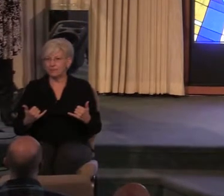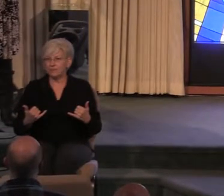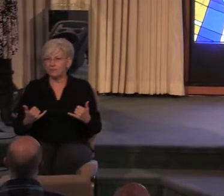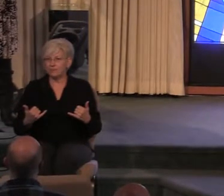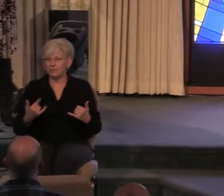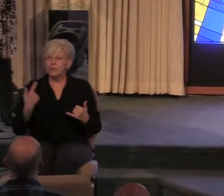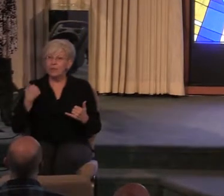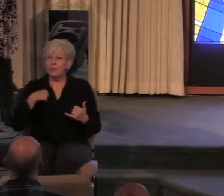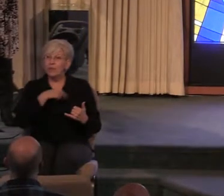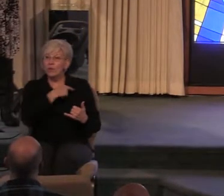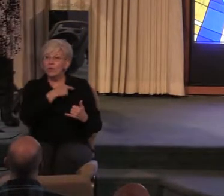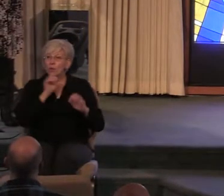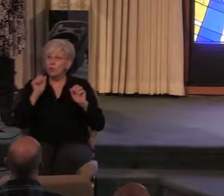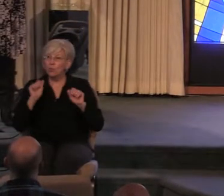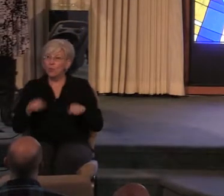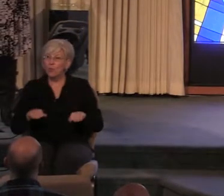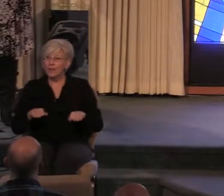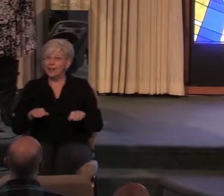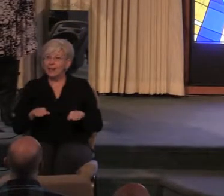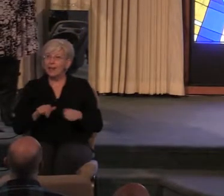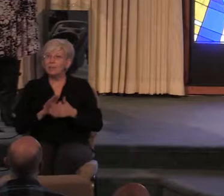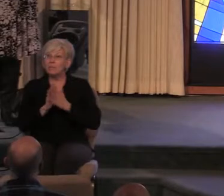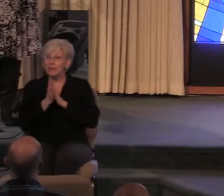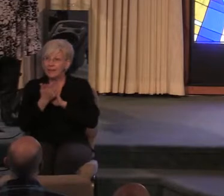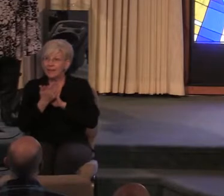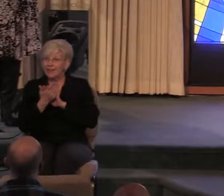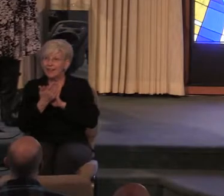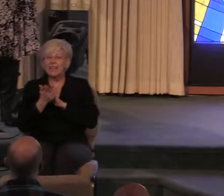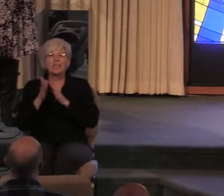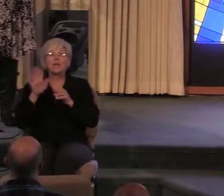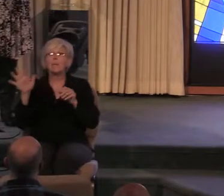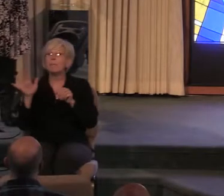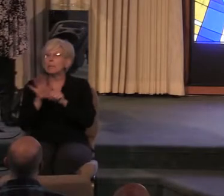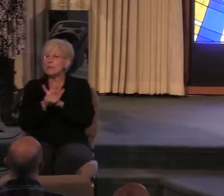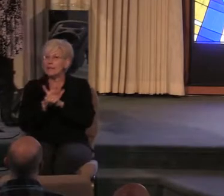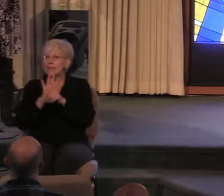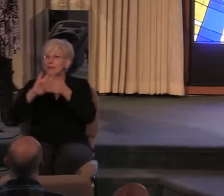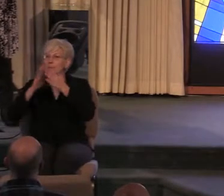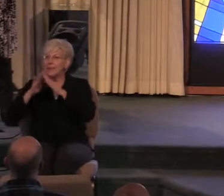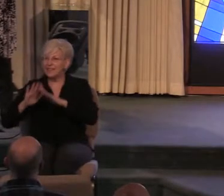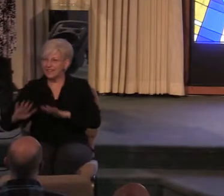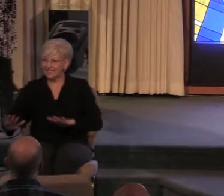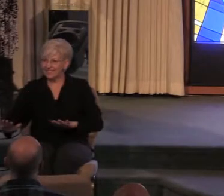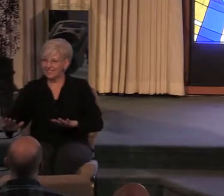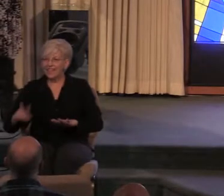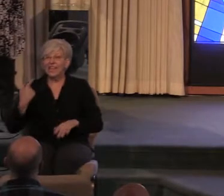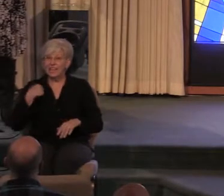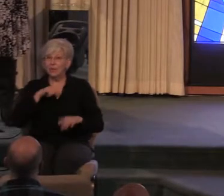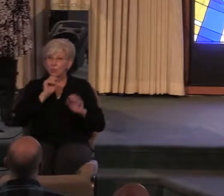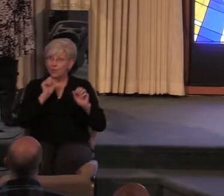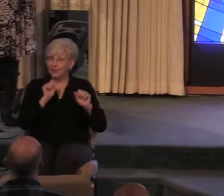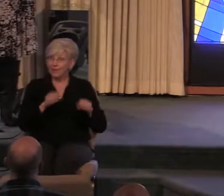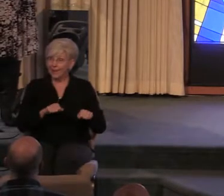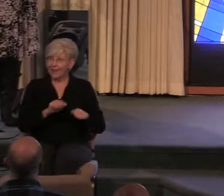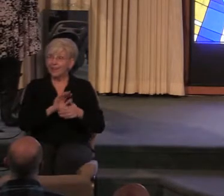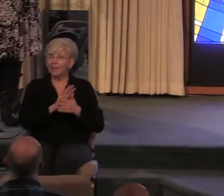We can be in complete peace, and we can be in complete joy,